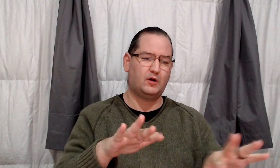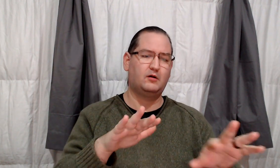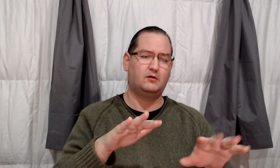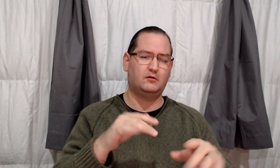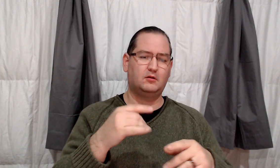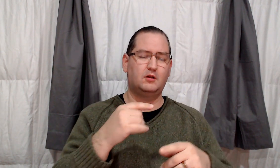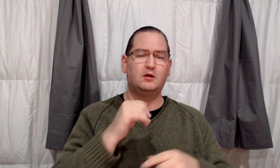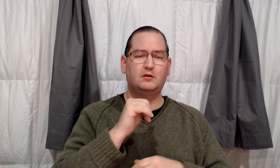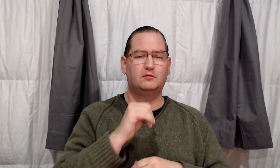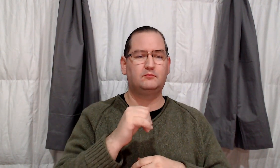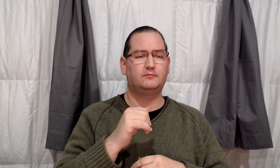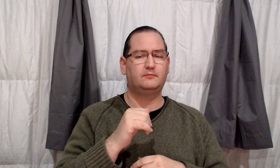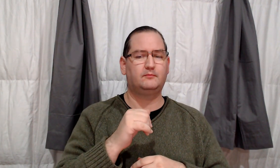machinery.